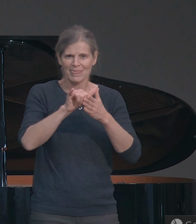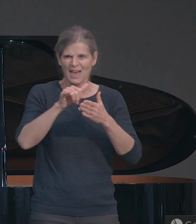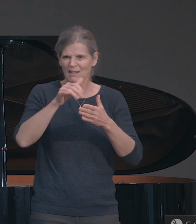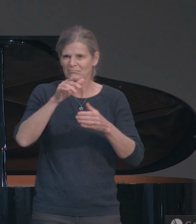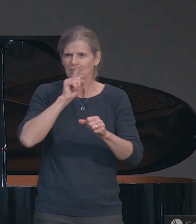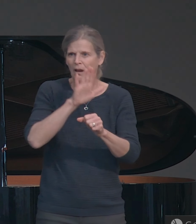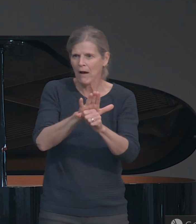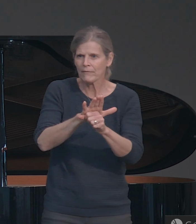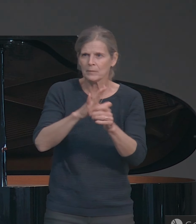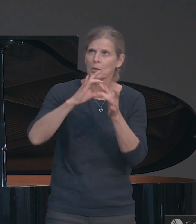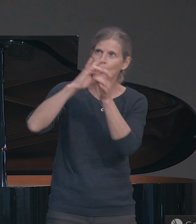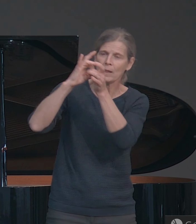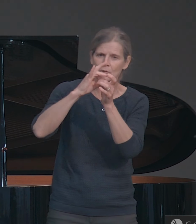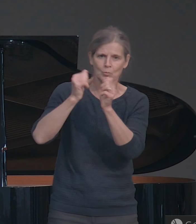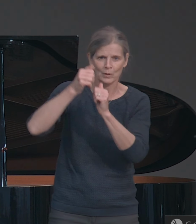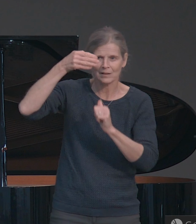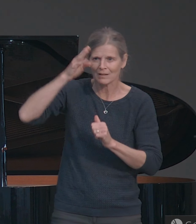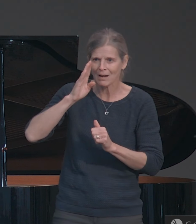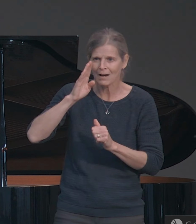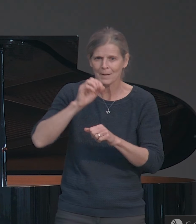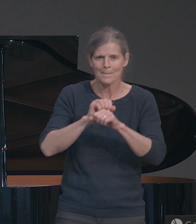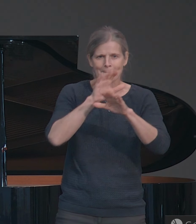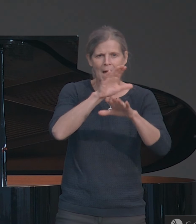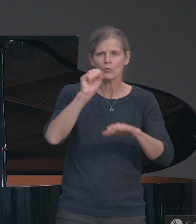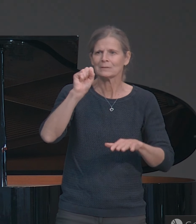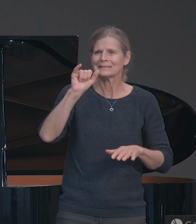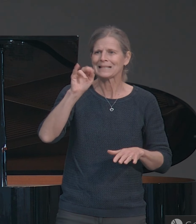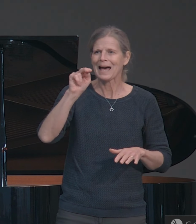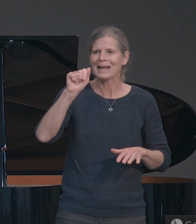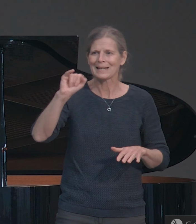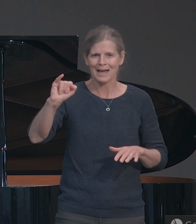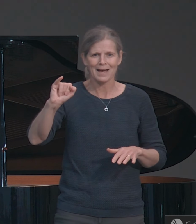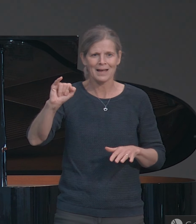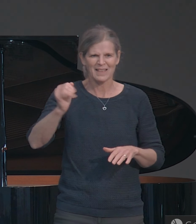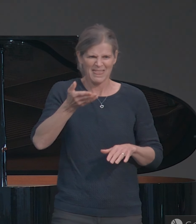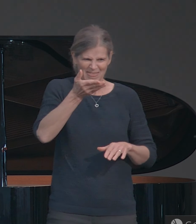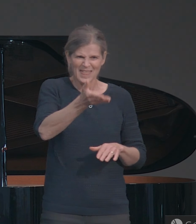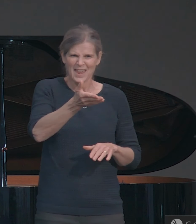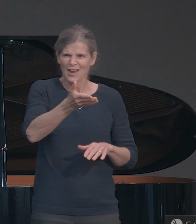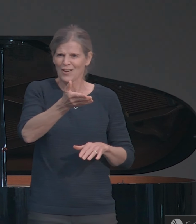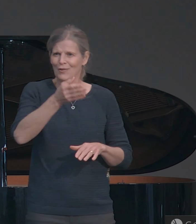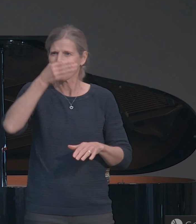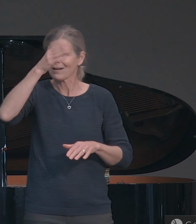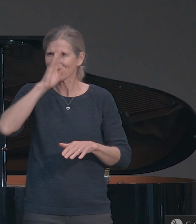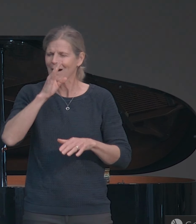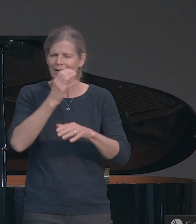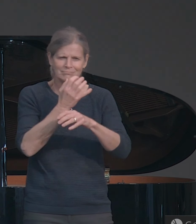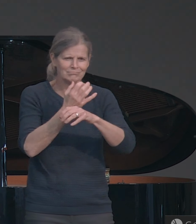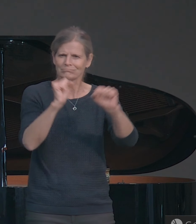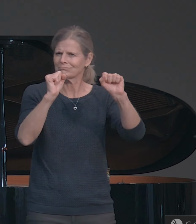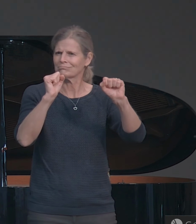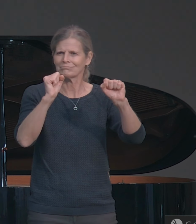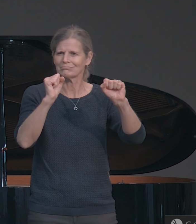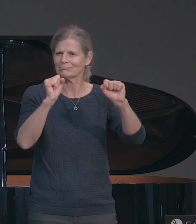covenant relationship with God. Mount Sinai, there God delivering